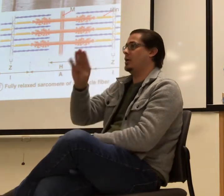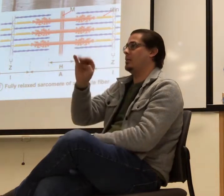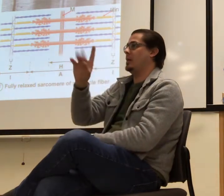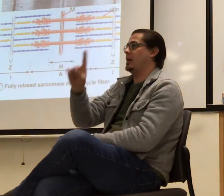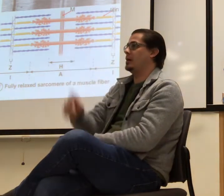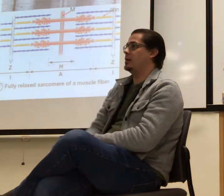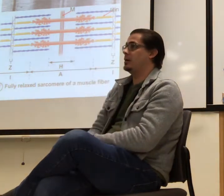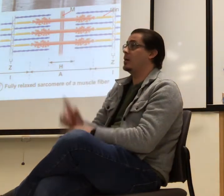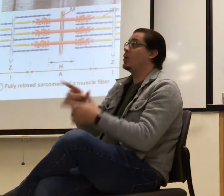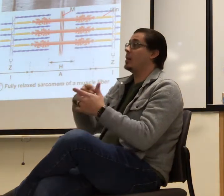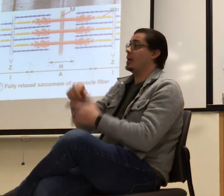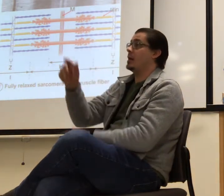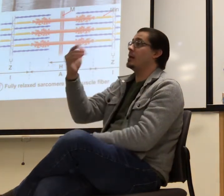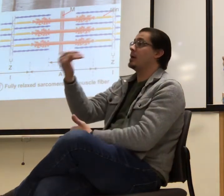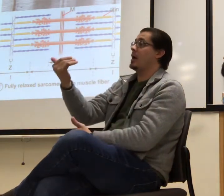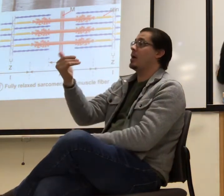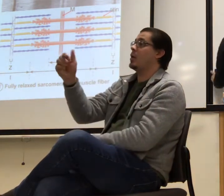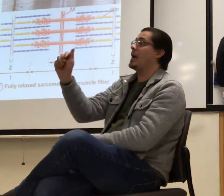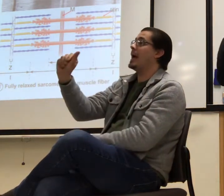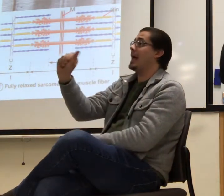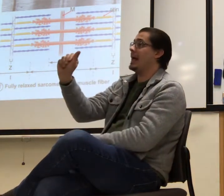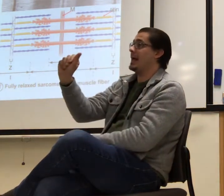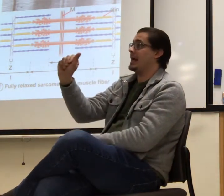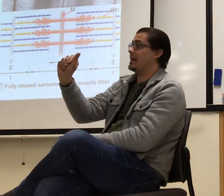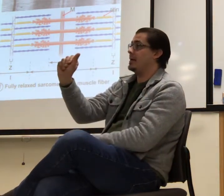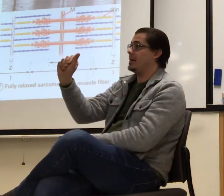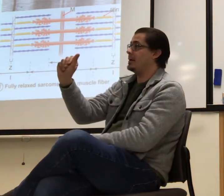Okay, well then, there's the A band.